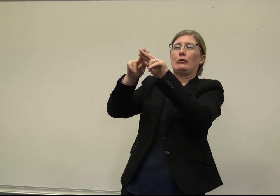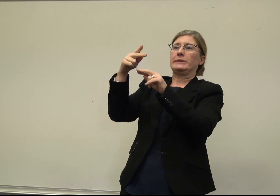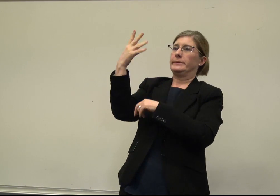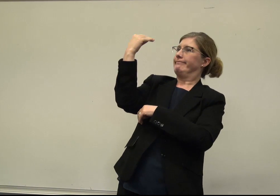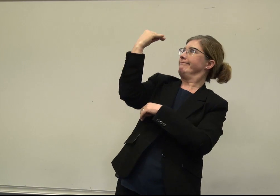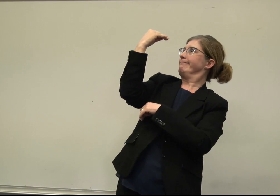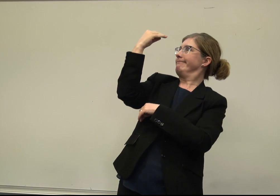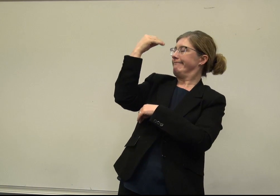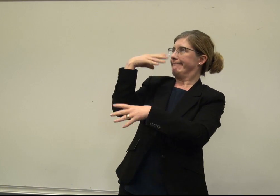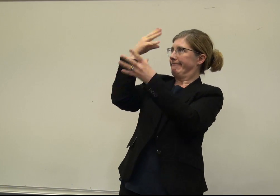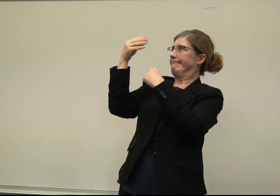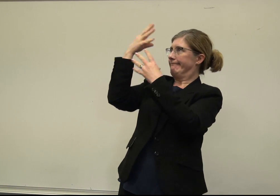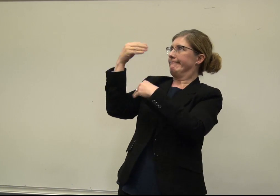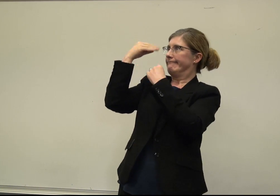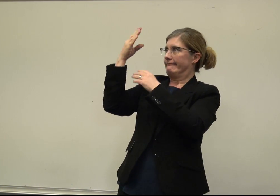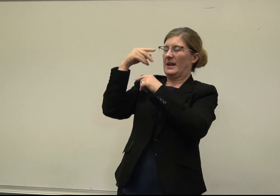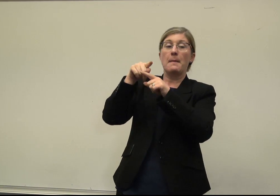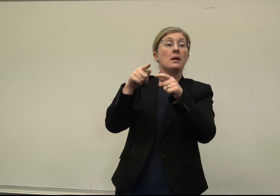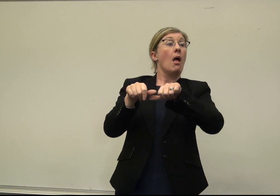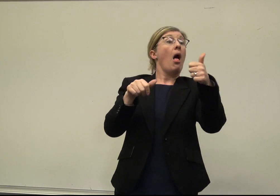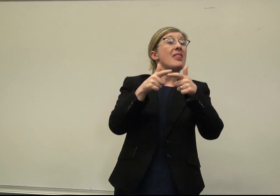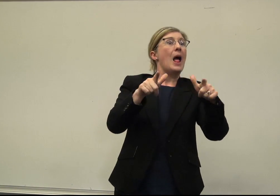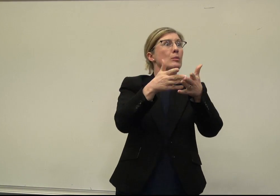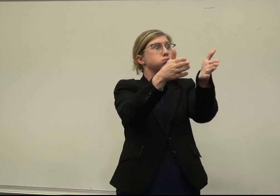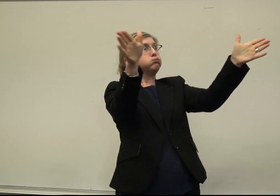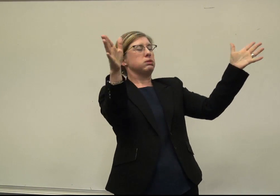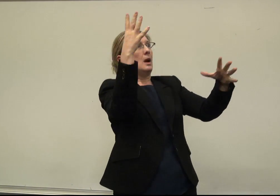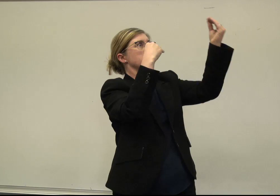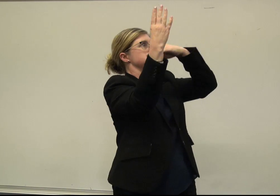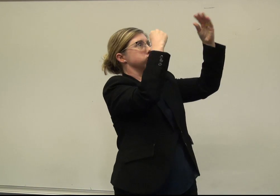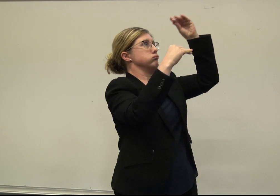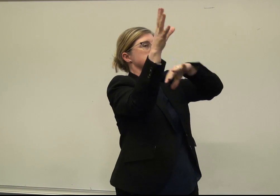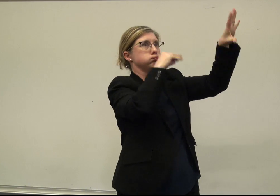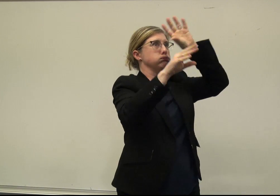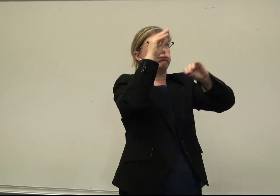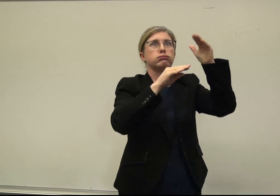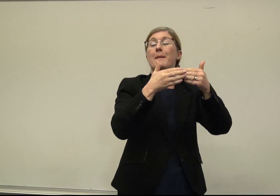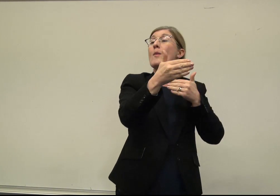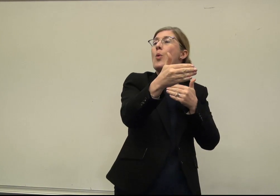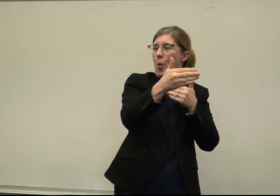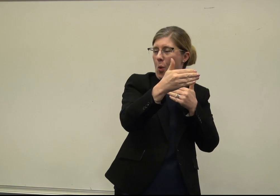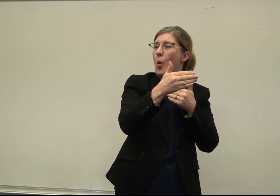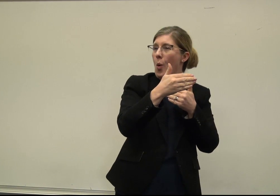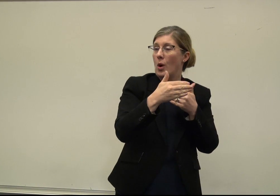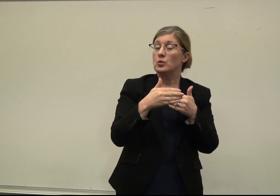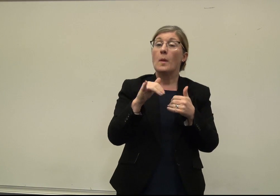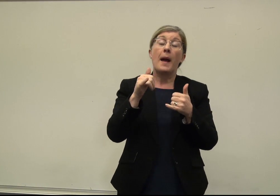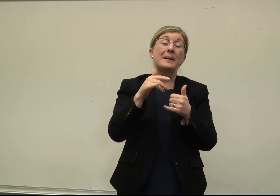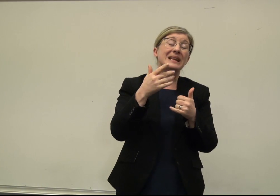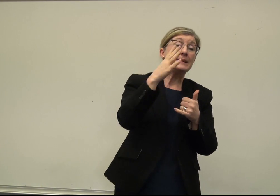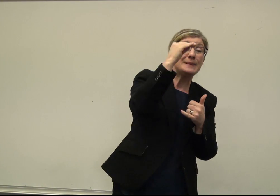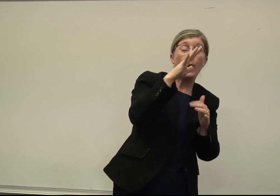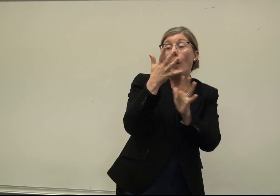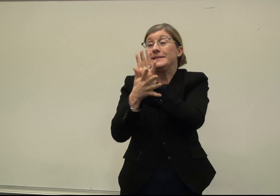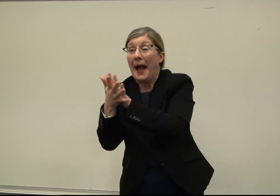know that variation, so people using languages, speaking in different ways, signing in different ways, I think,